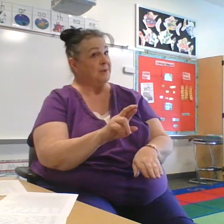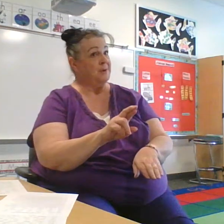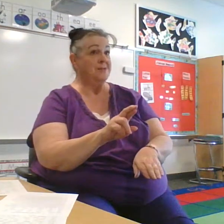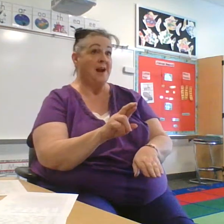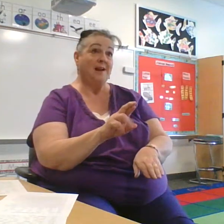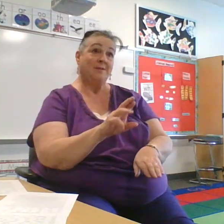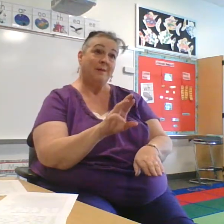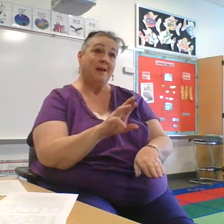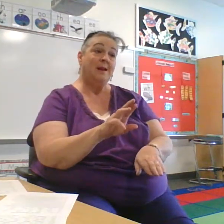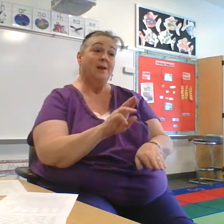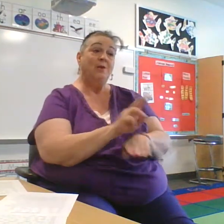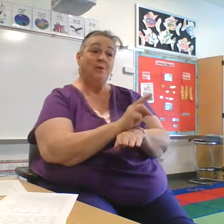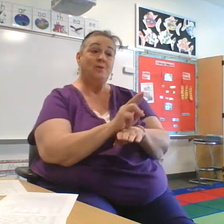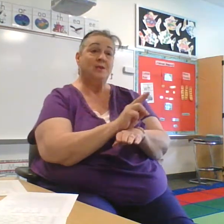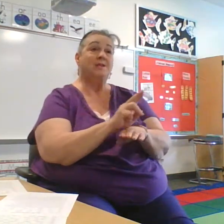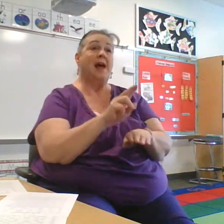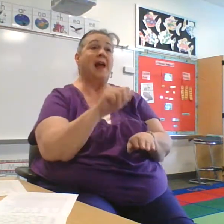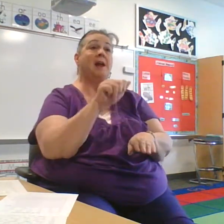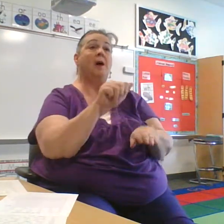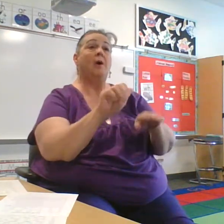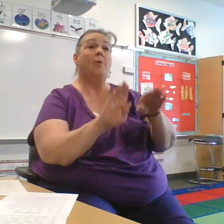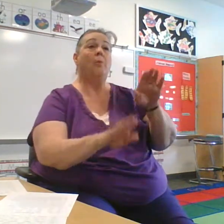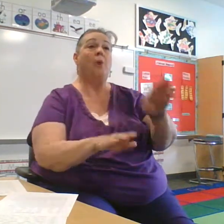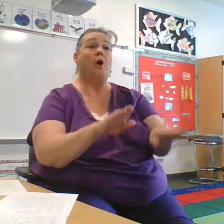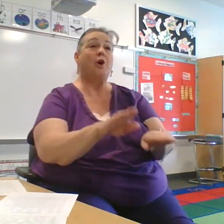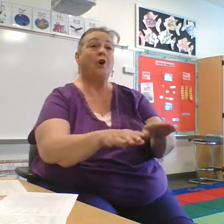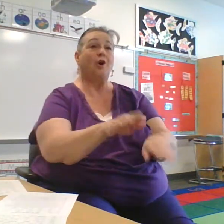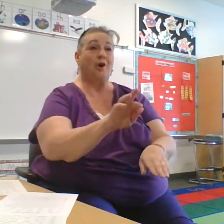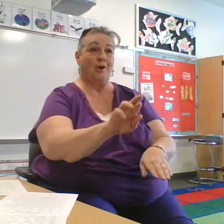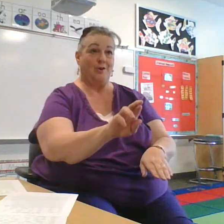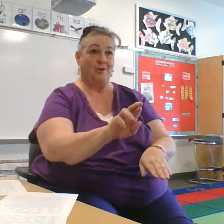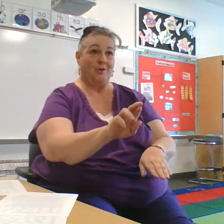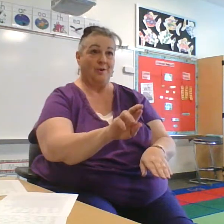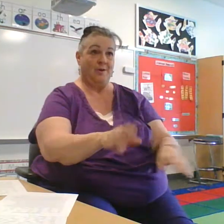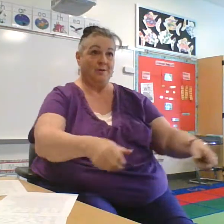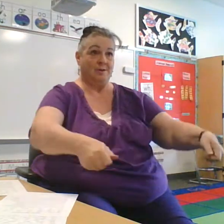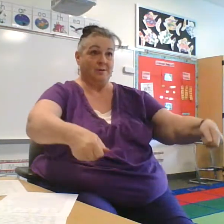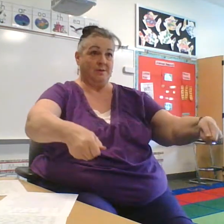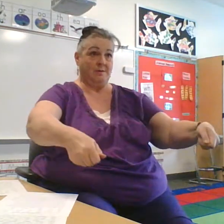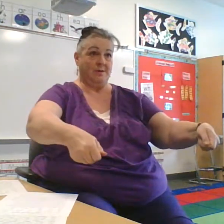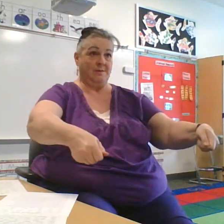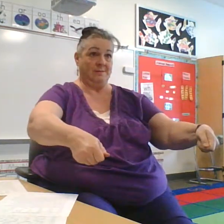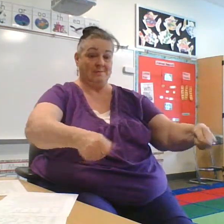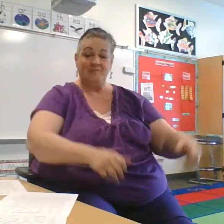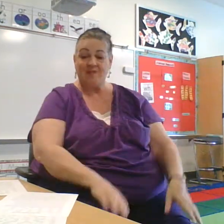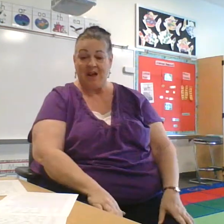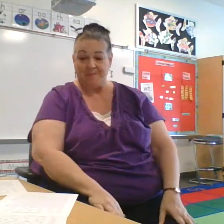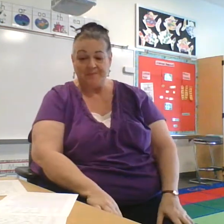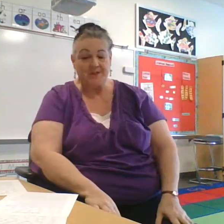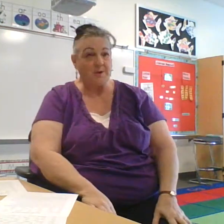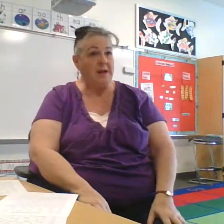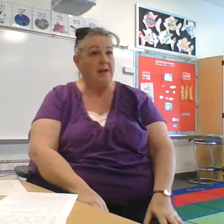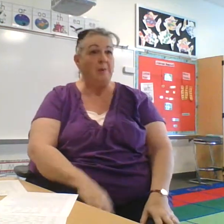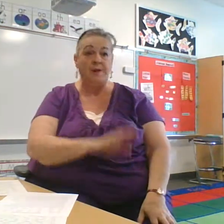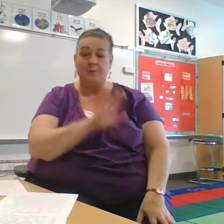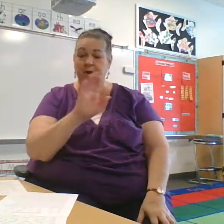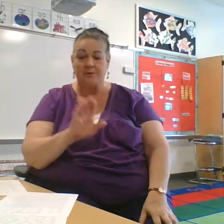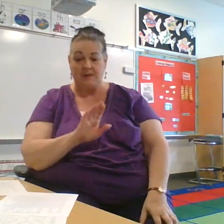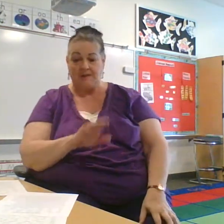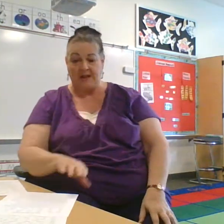who's 93, uses a walker. Okay. So, you know, Okay. yeah. So any way you would use it, if that's